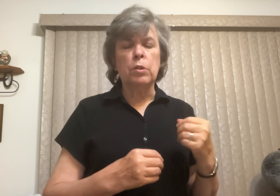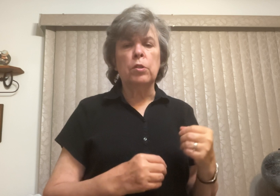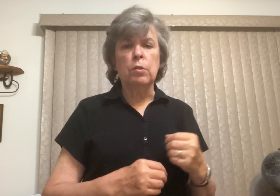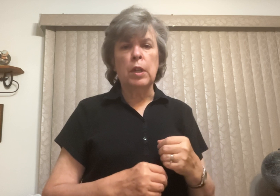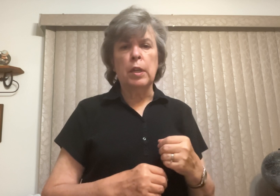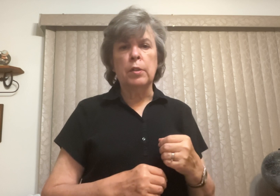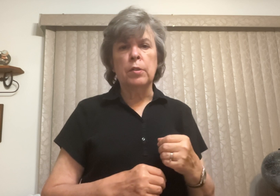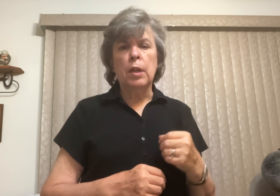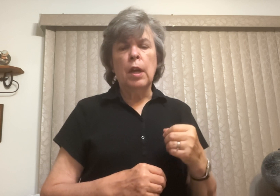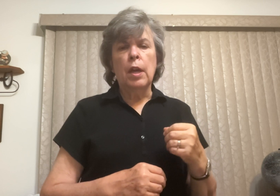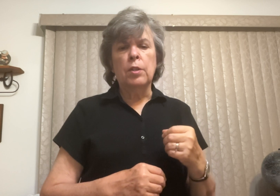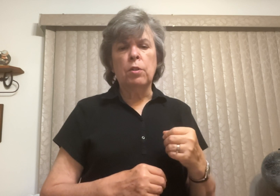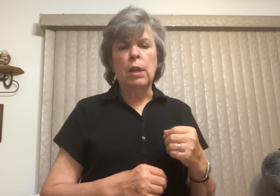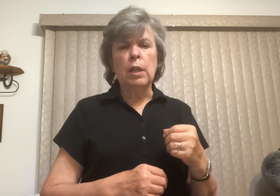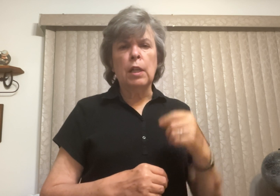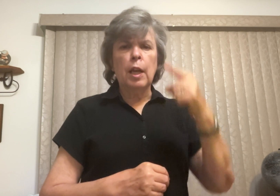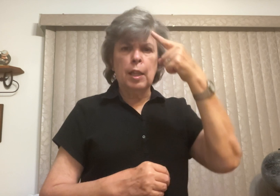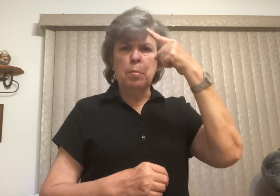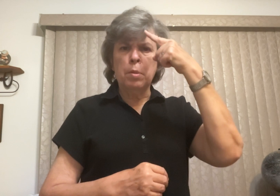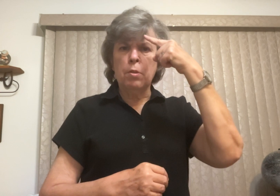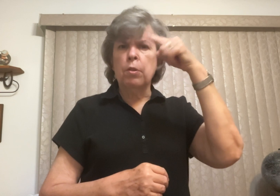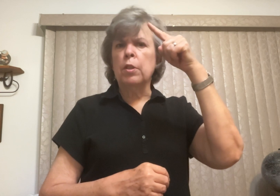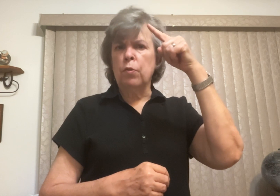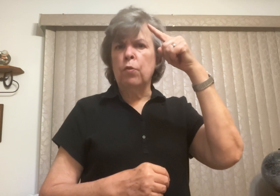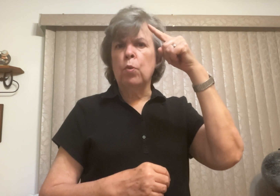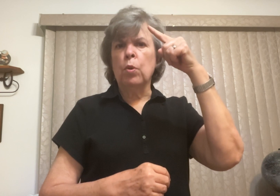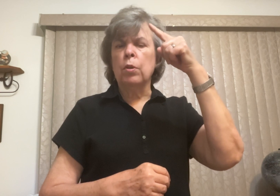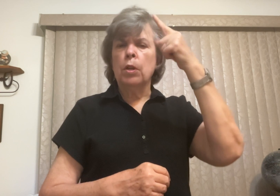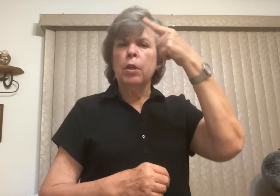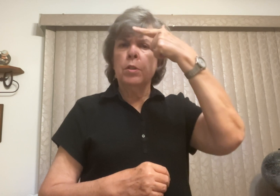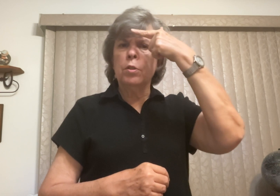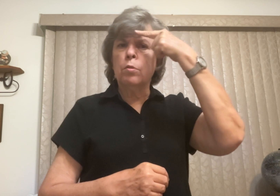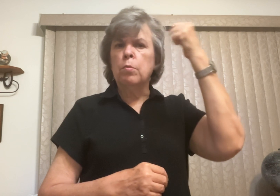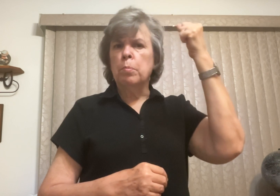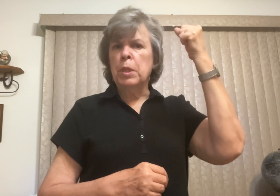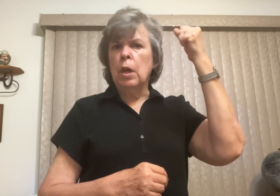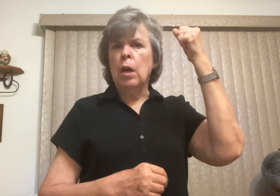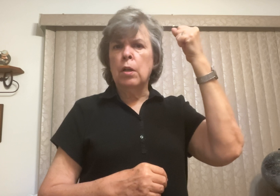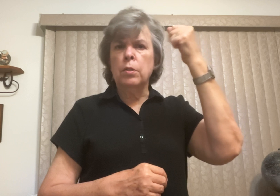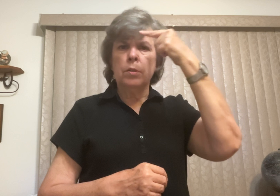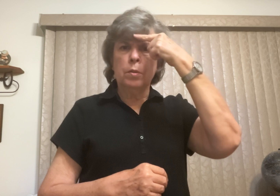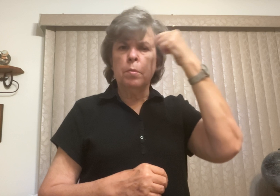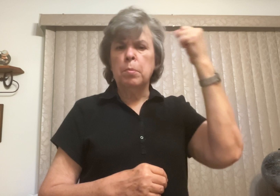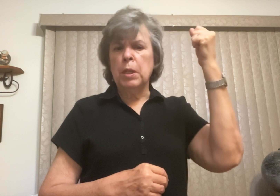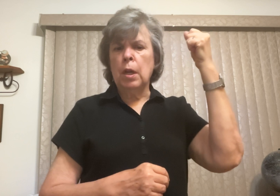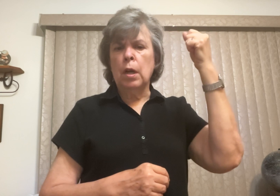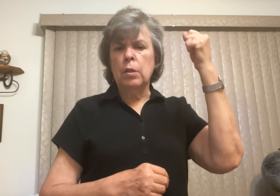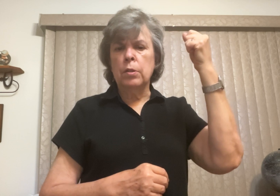your hands. And so I like that better than the for. So because